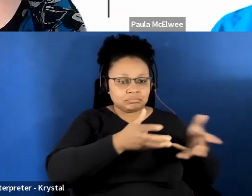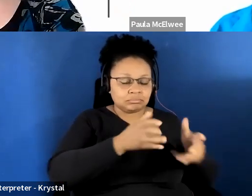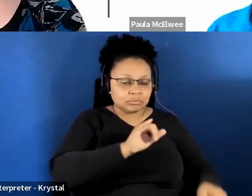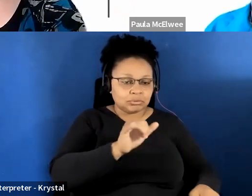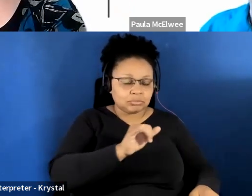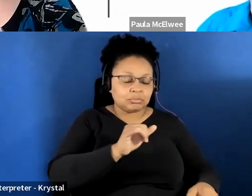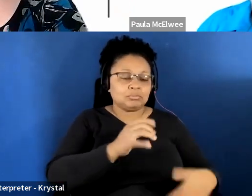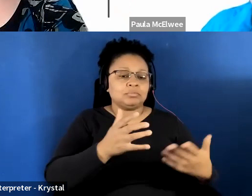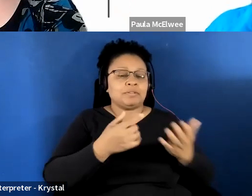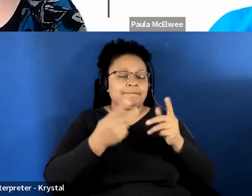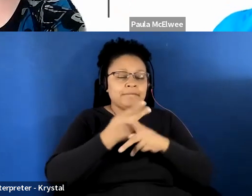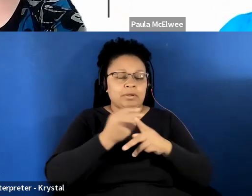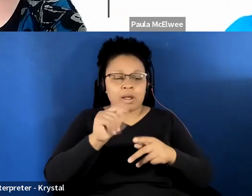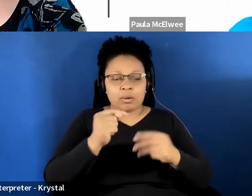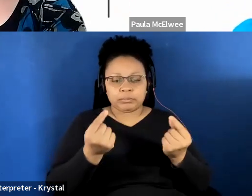to do.